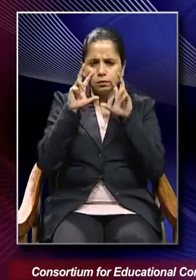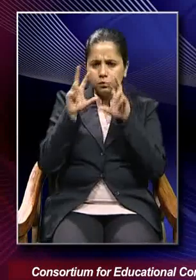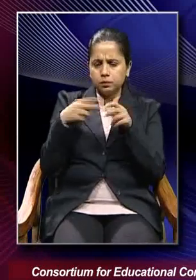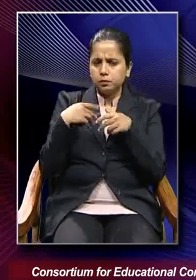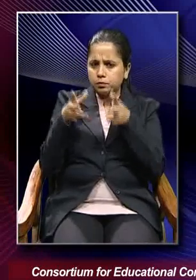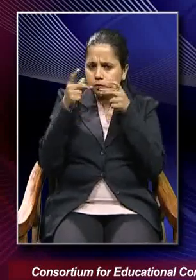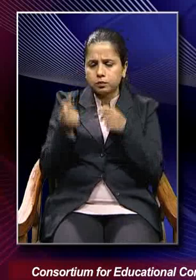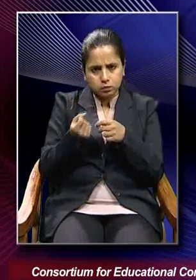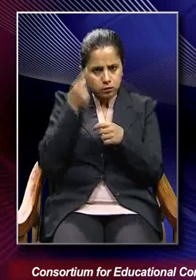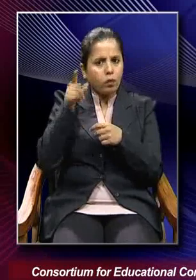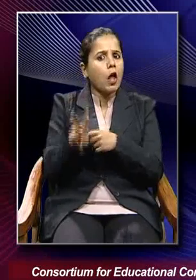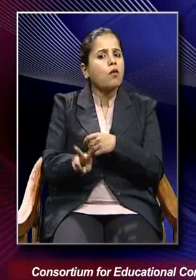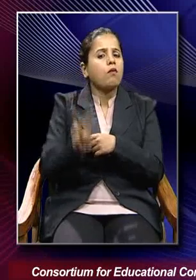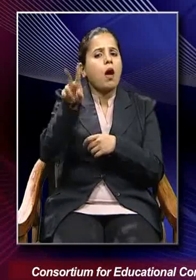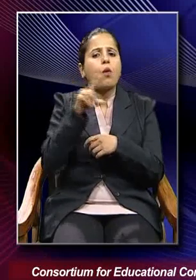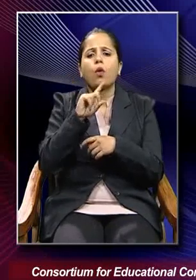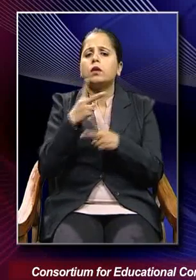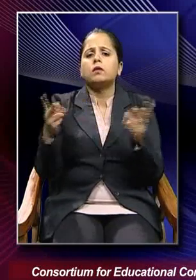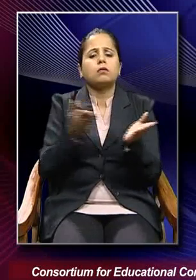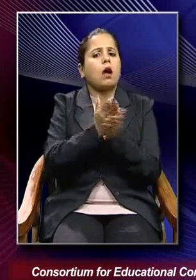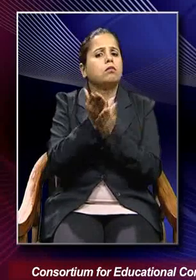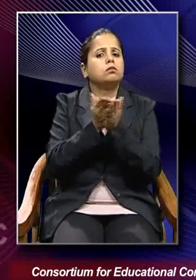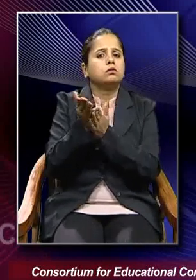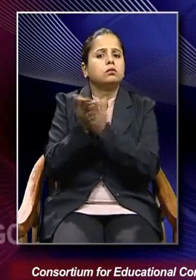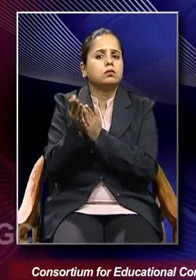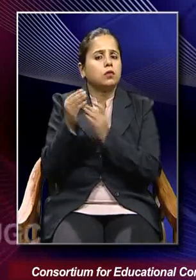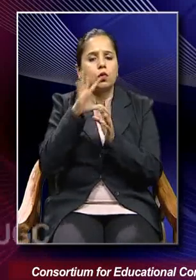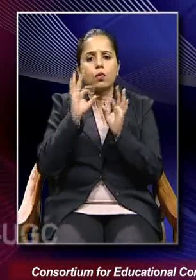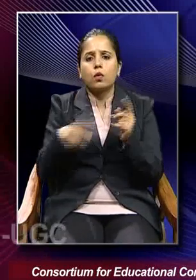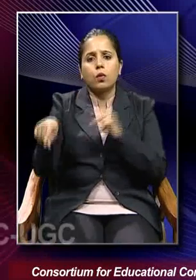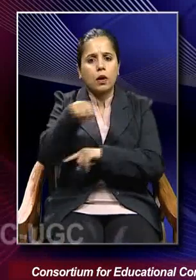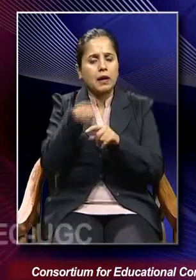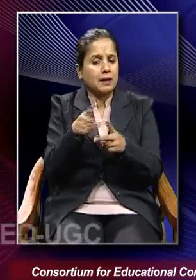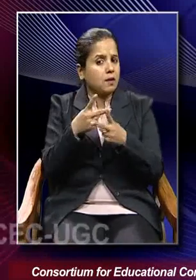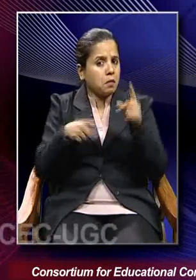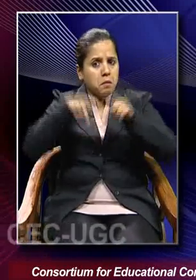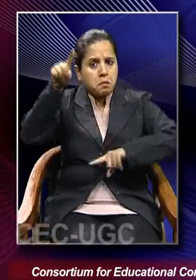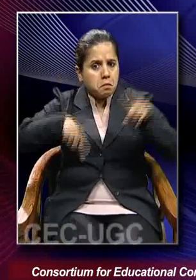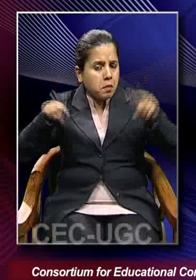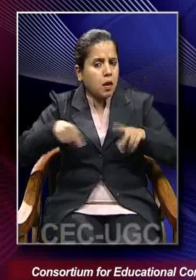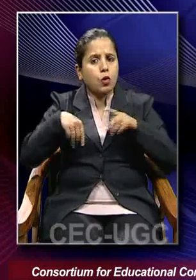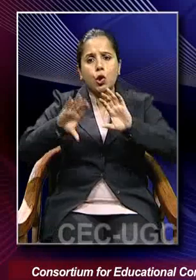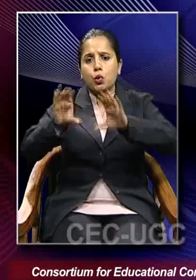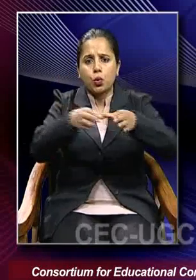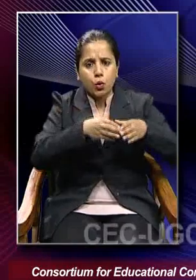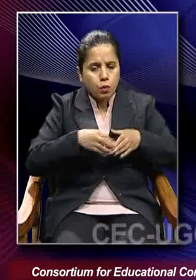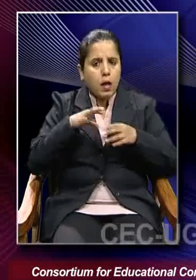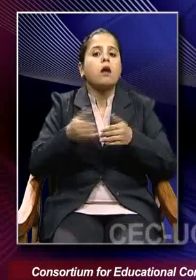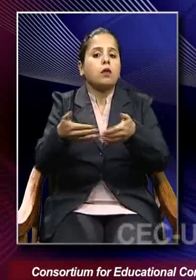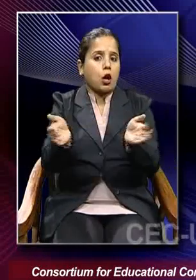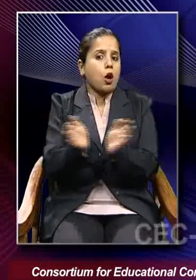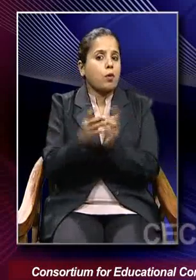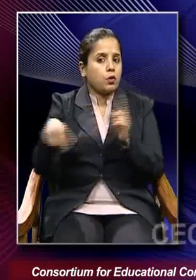and valuing all types of heritage sites across varied, diverse groups and